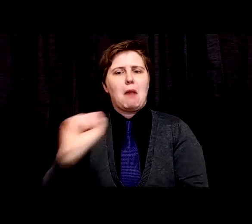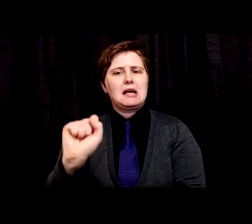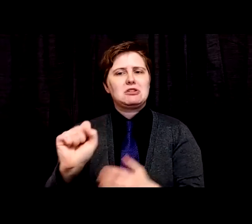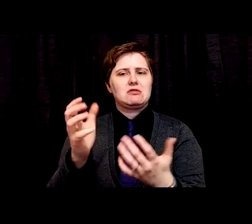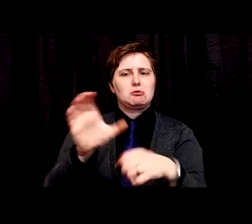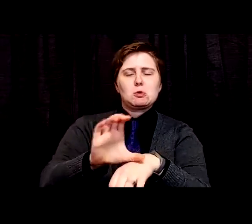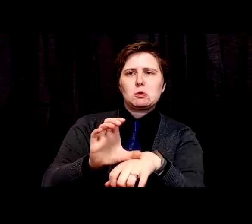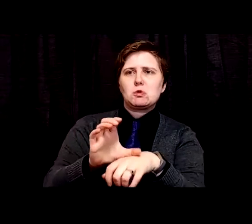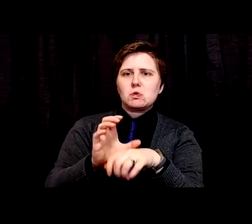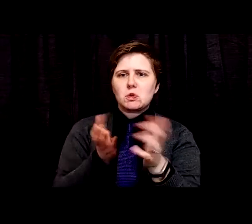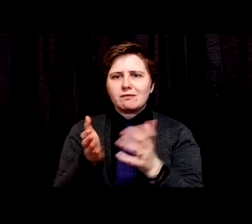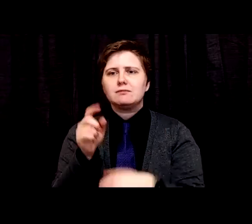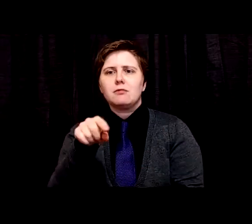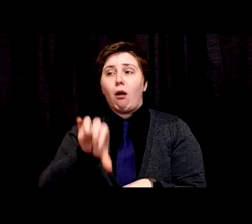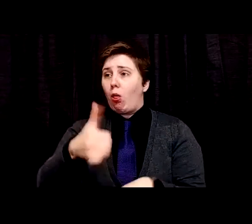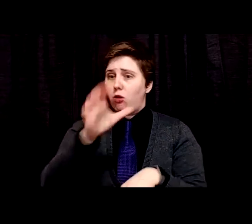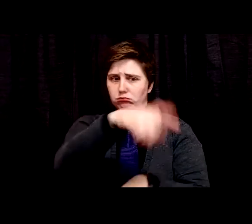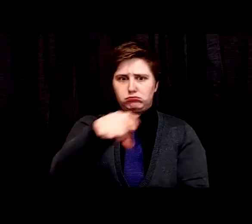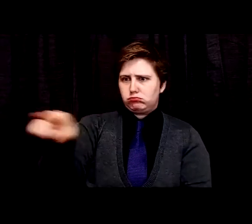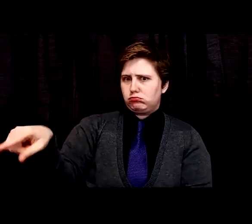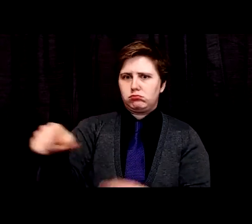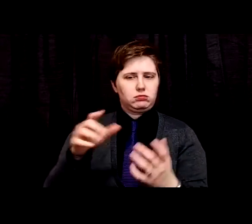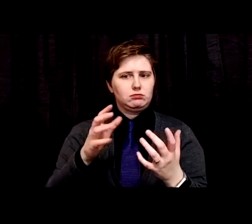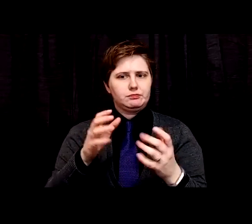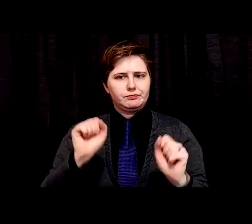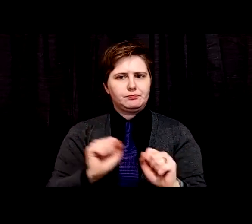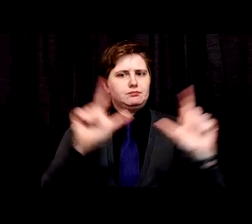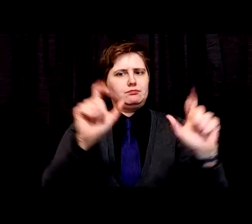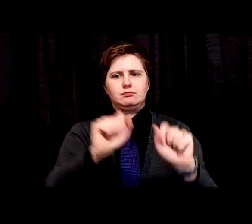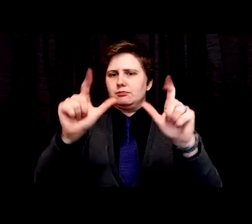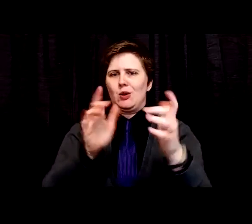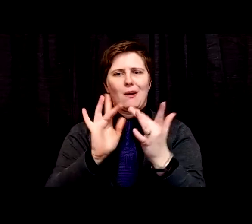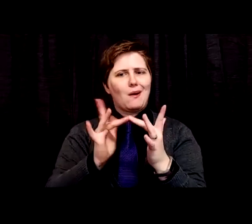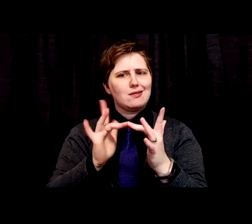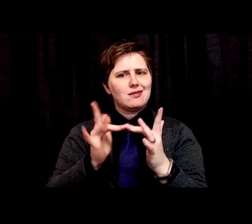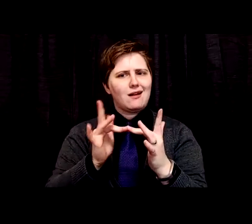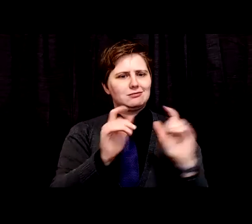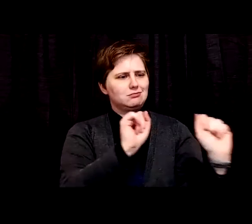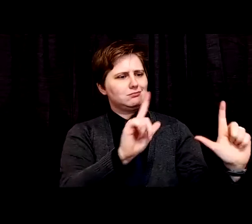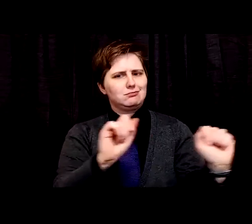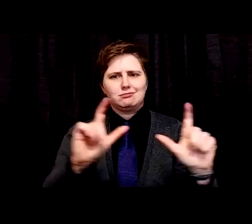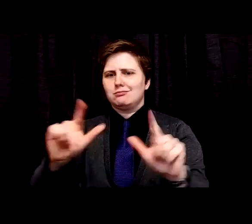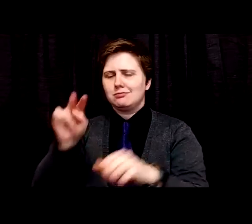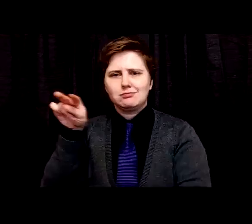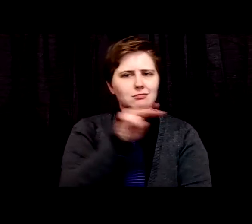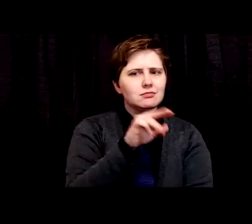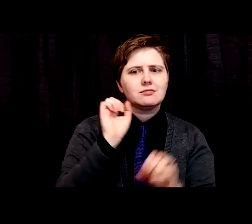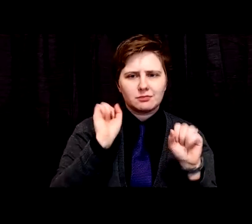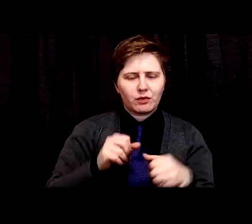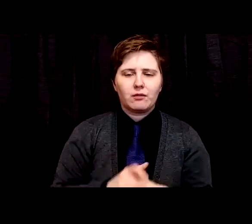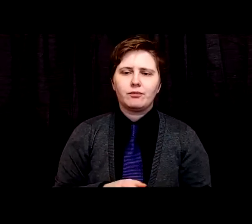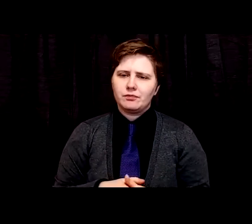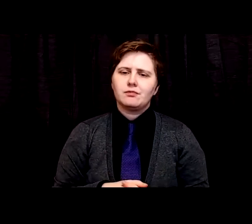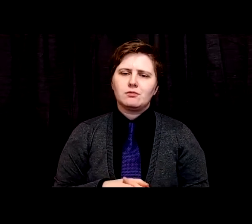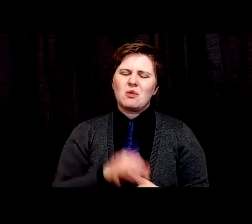know that other churches have put their services on the web. So again, I think that's a